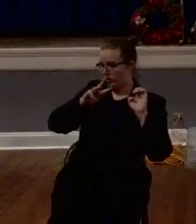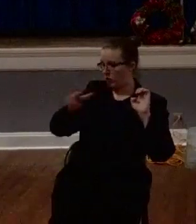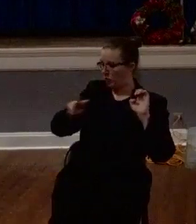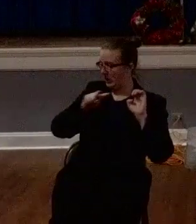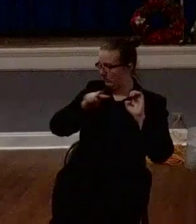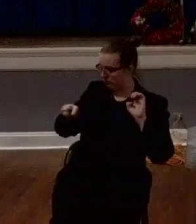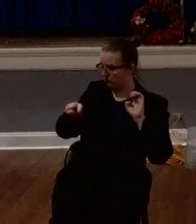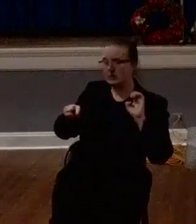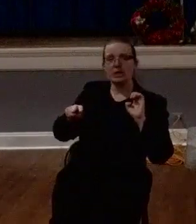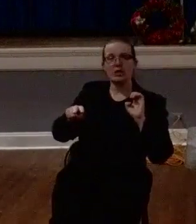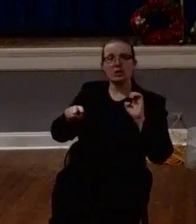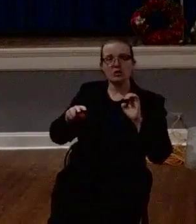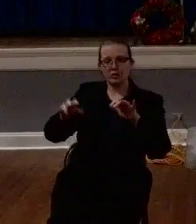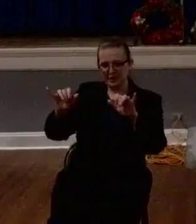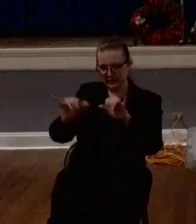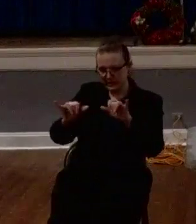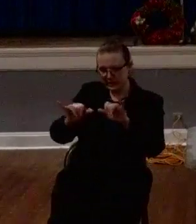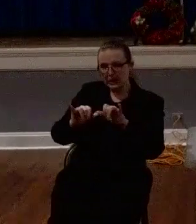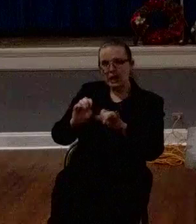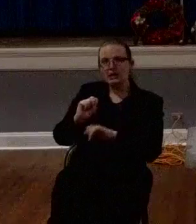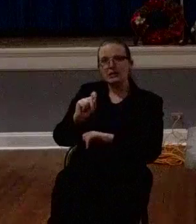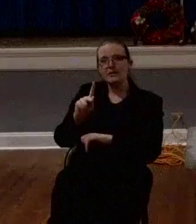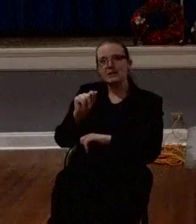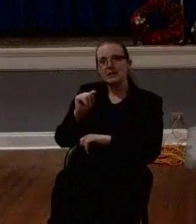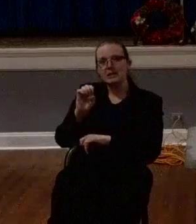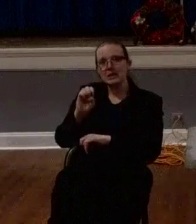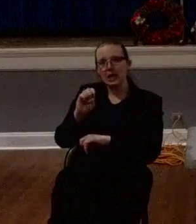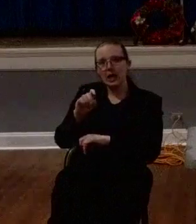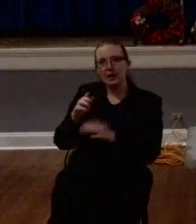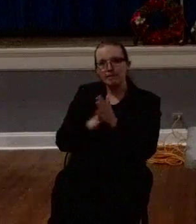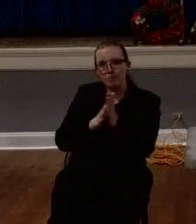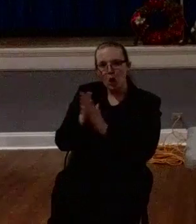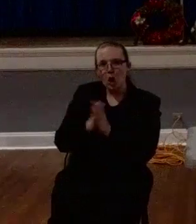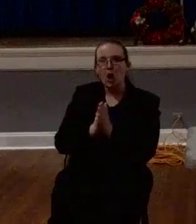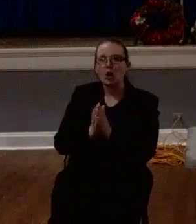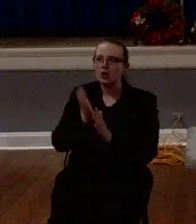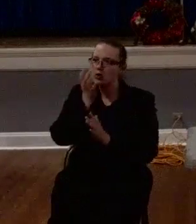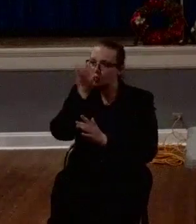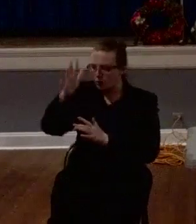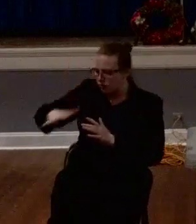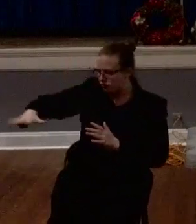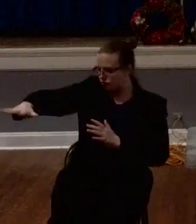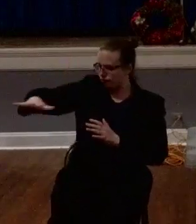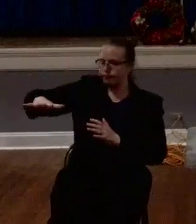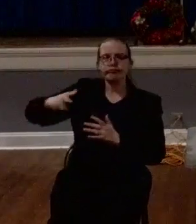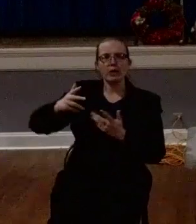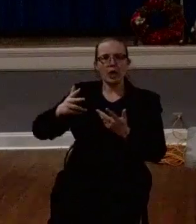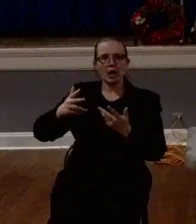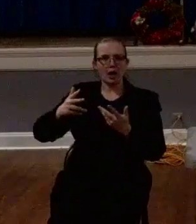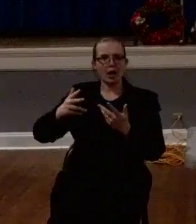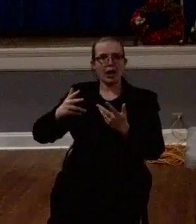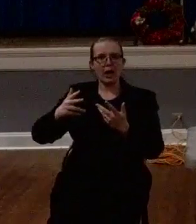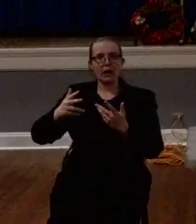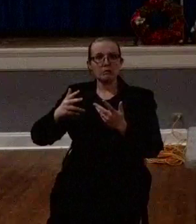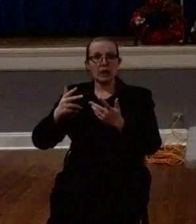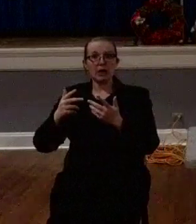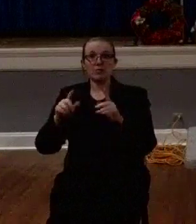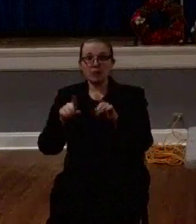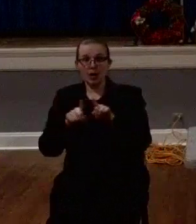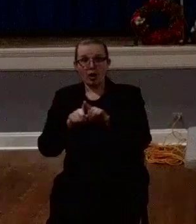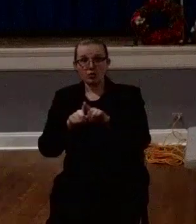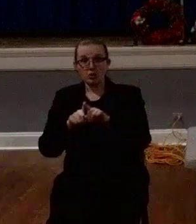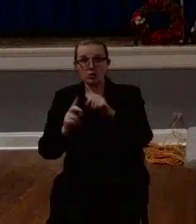idea of, the size of the skate park, the bandstand, how big the green open space is, and in the event,